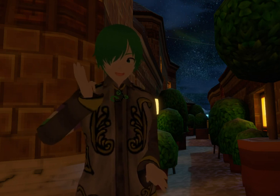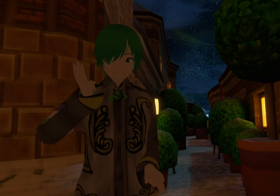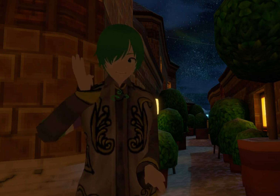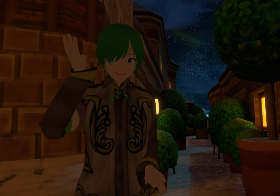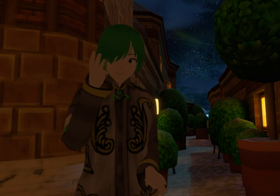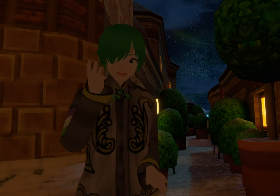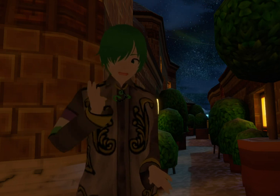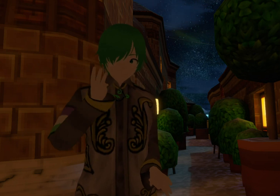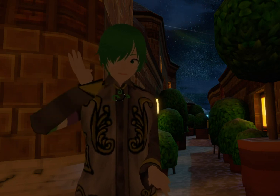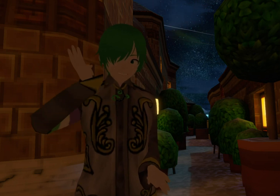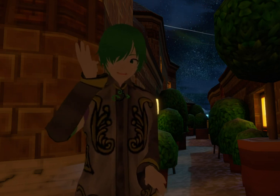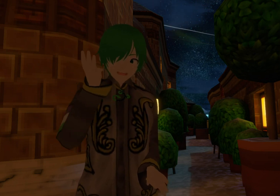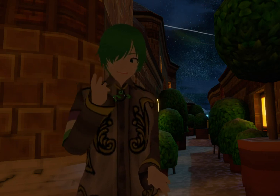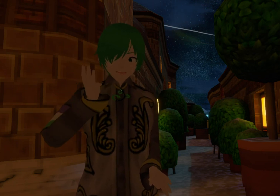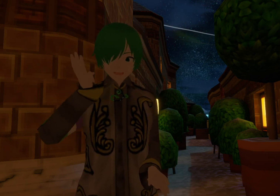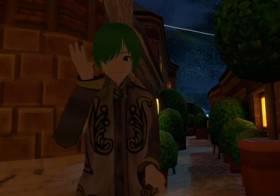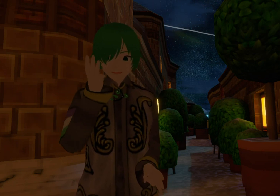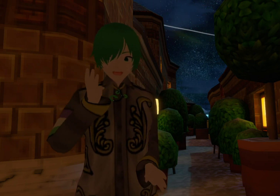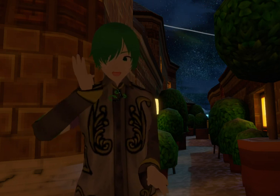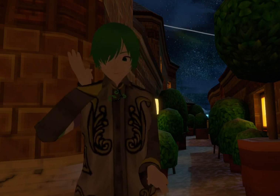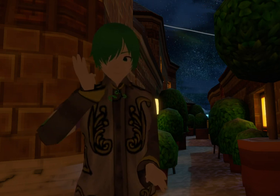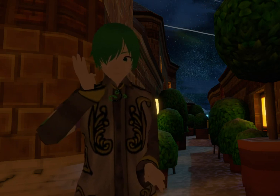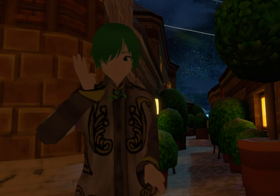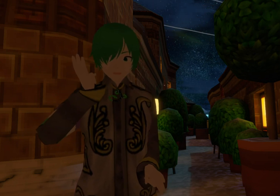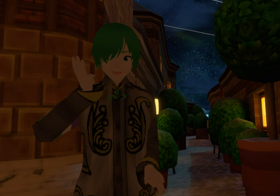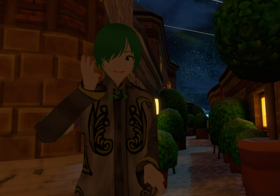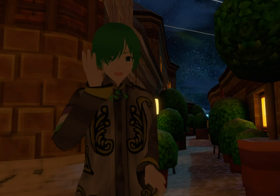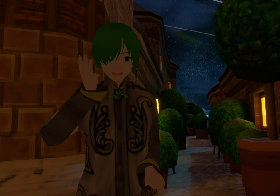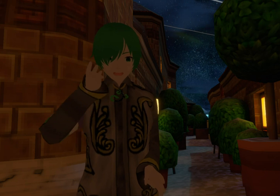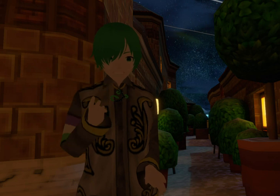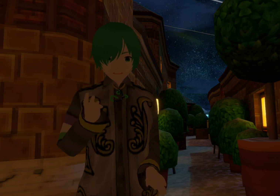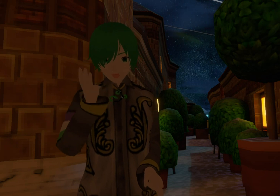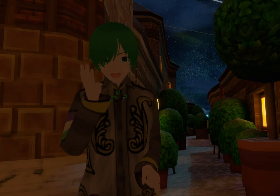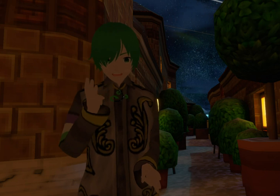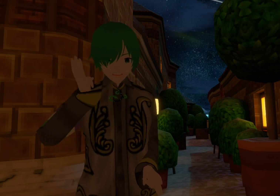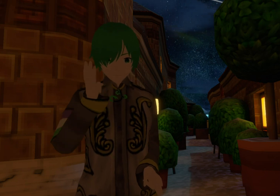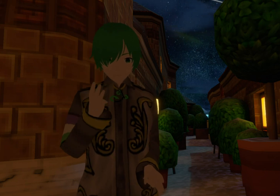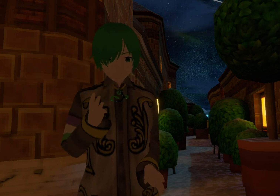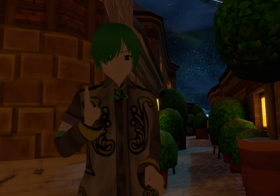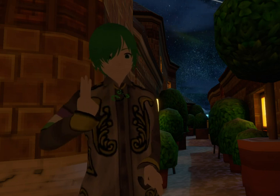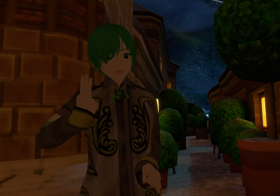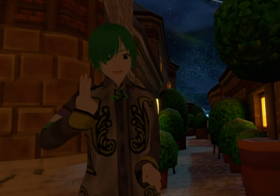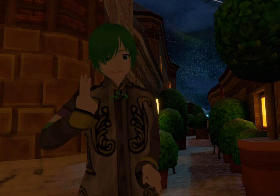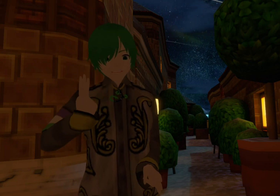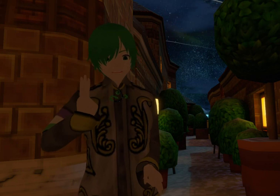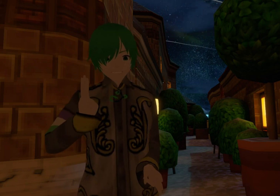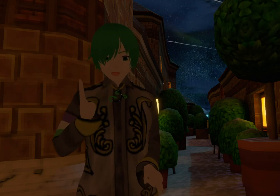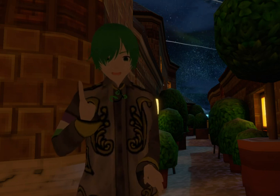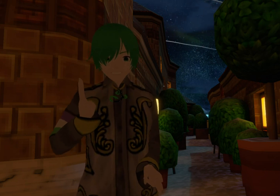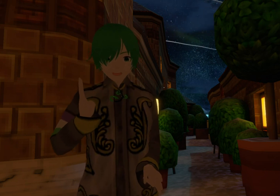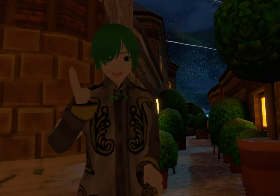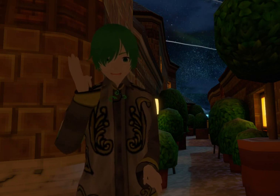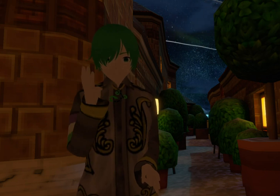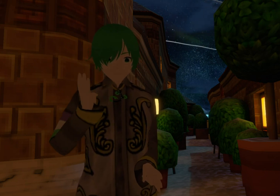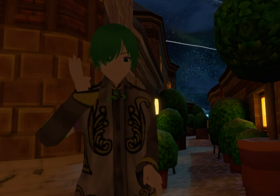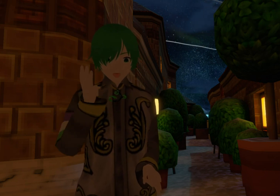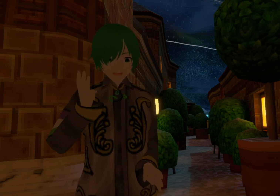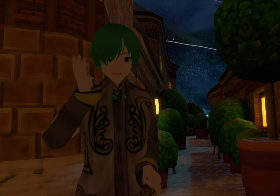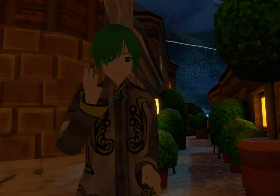like let's say my hand's like glitching out over here, then that looks like wine. All it takes is a circle. All it takes is a